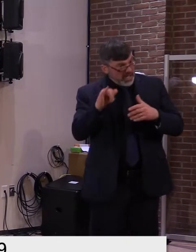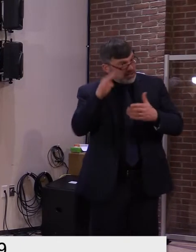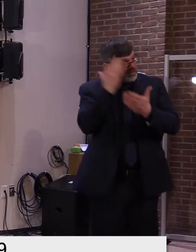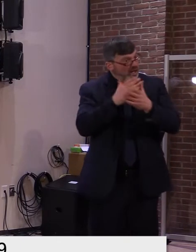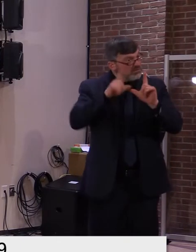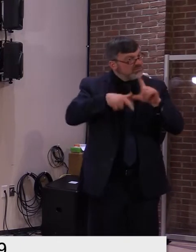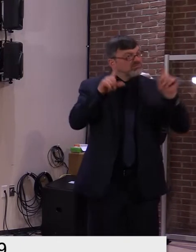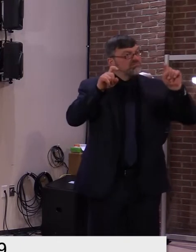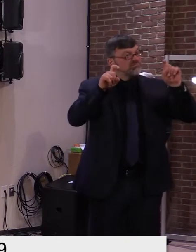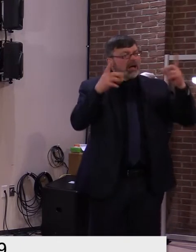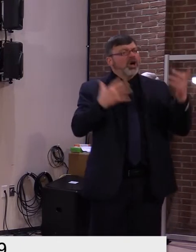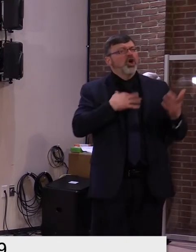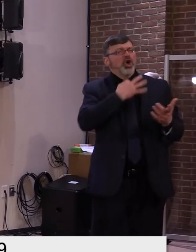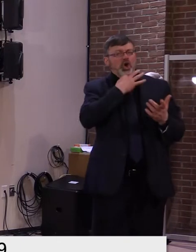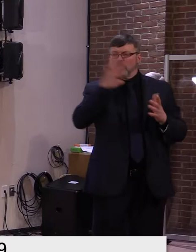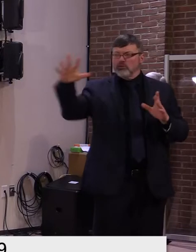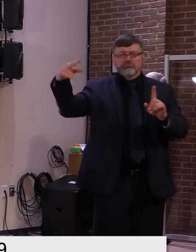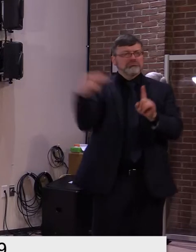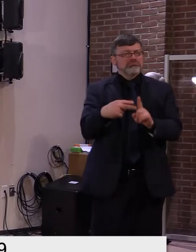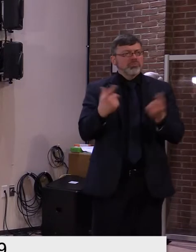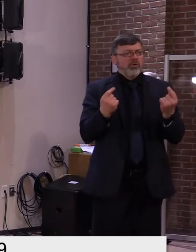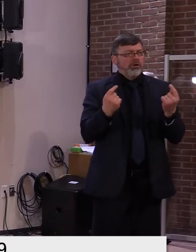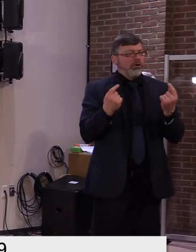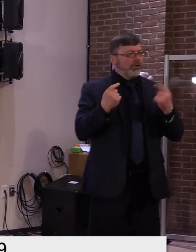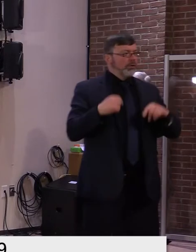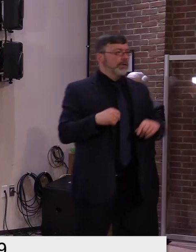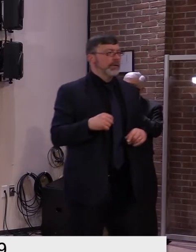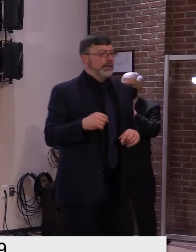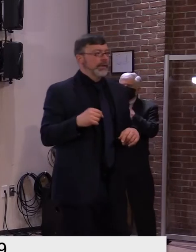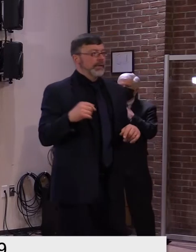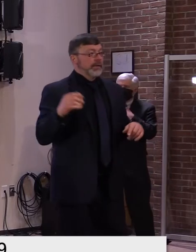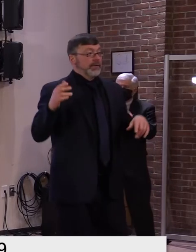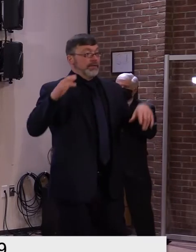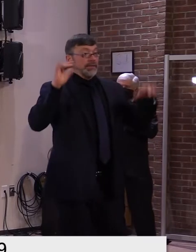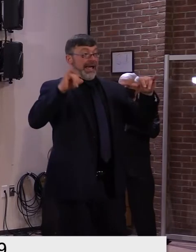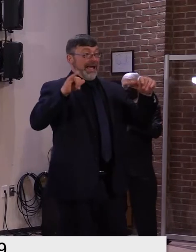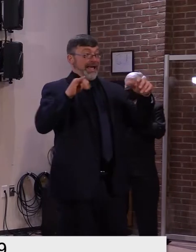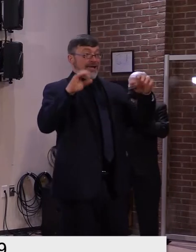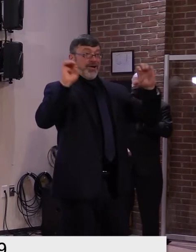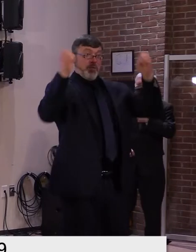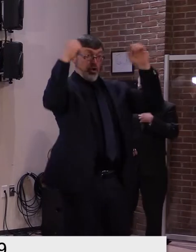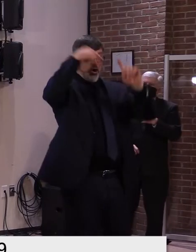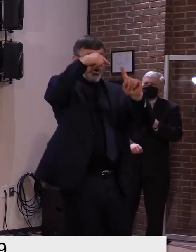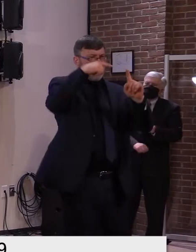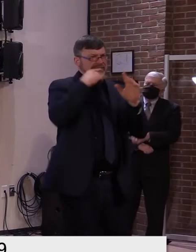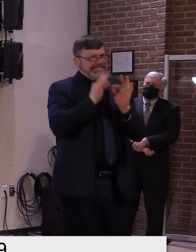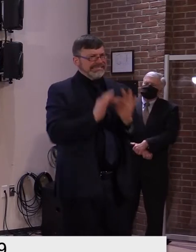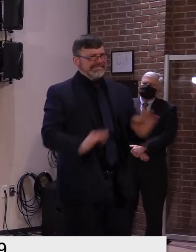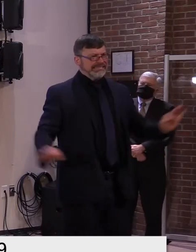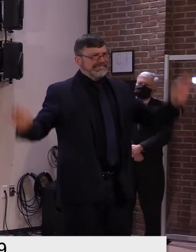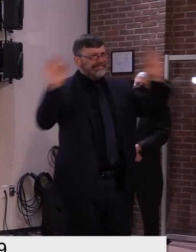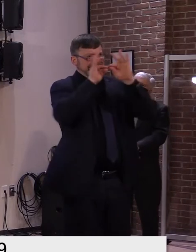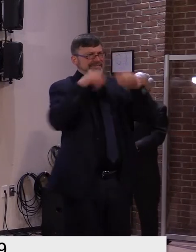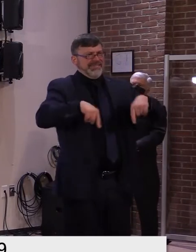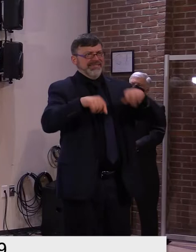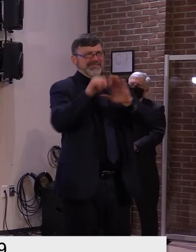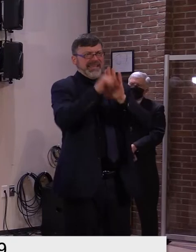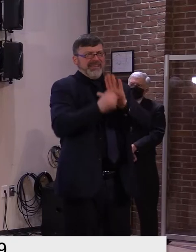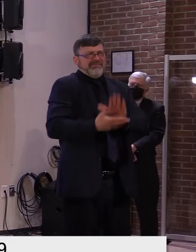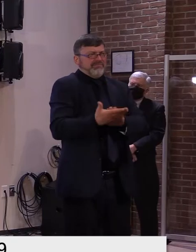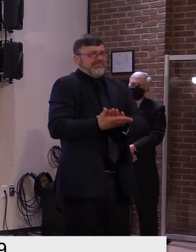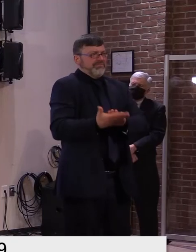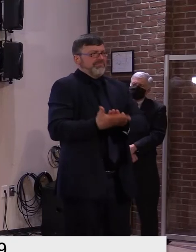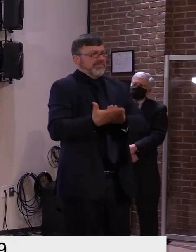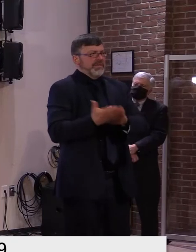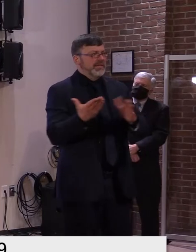to need it for a bit longer. I'm projecting, again, that we'll be back to normal sometime before